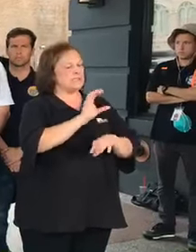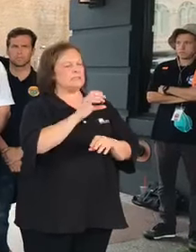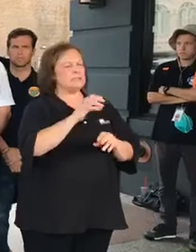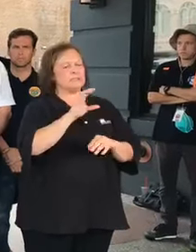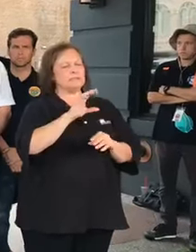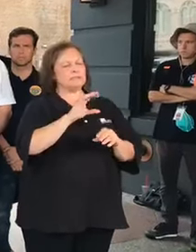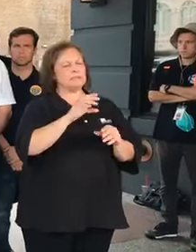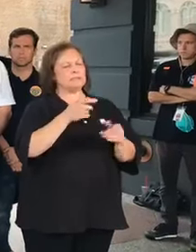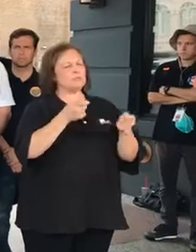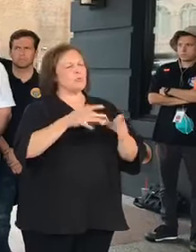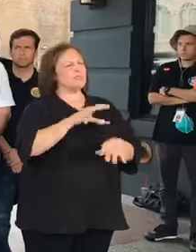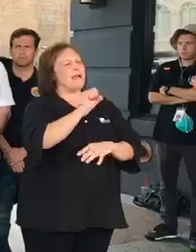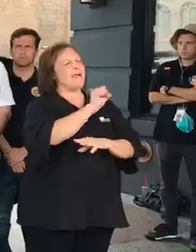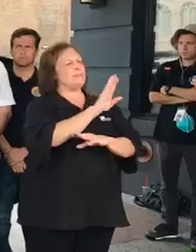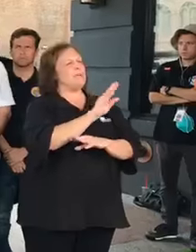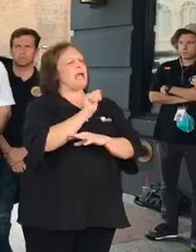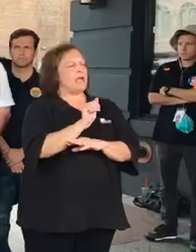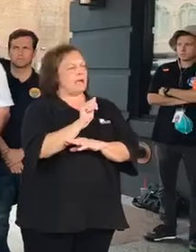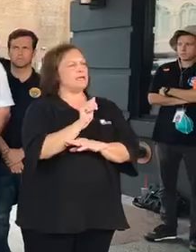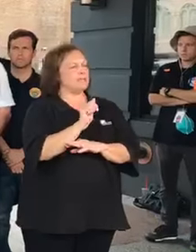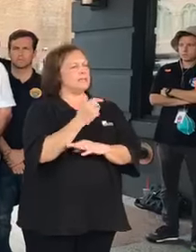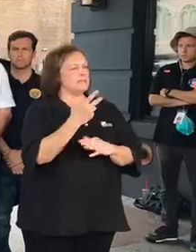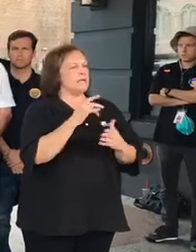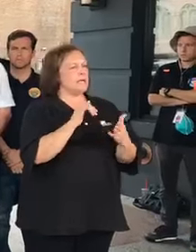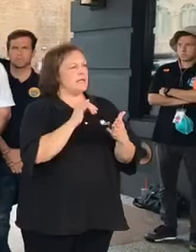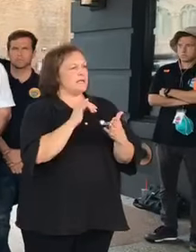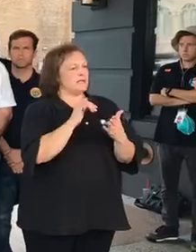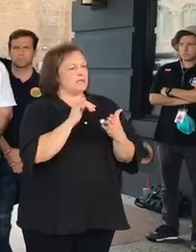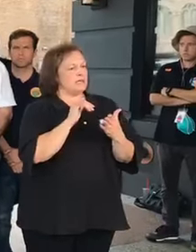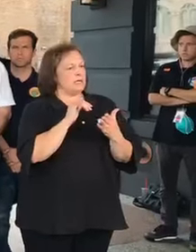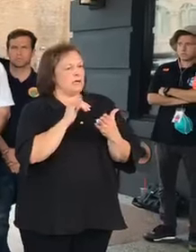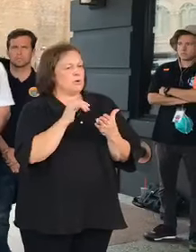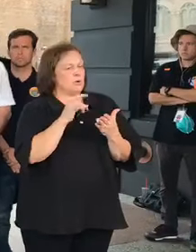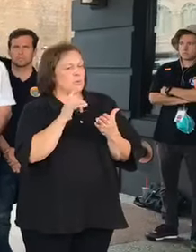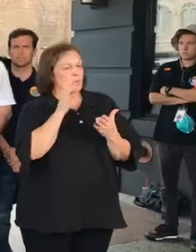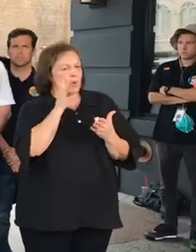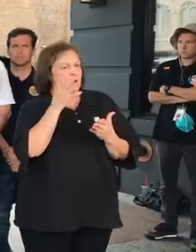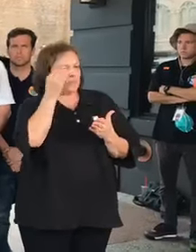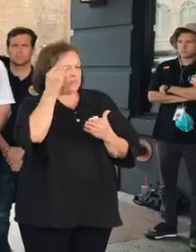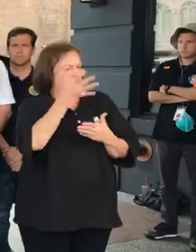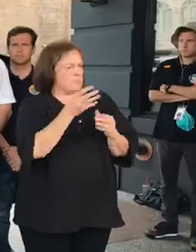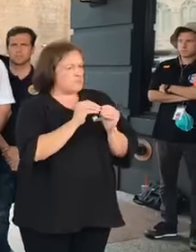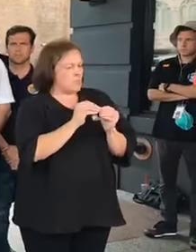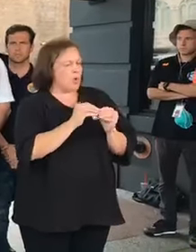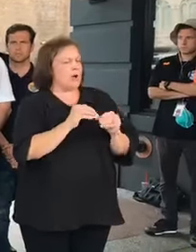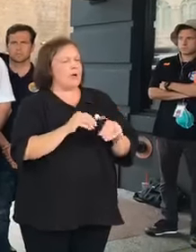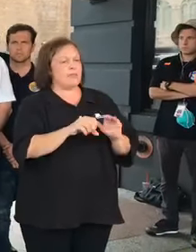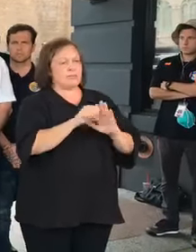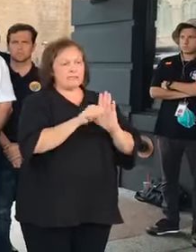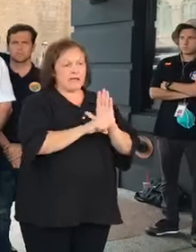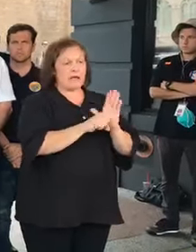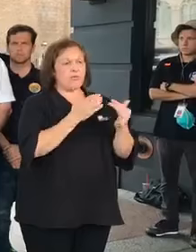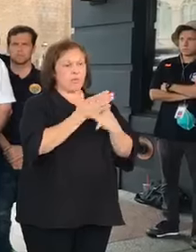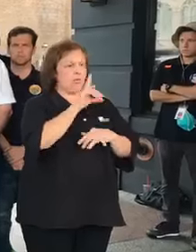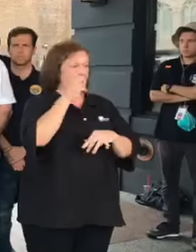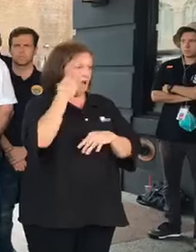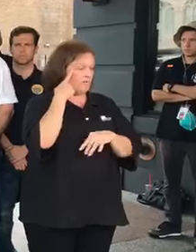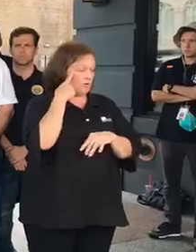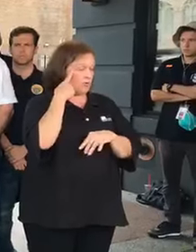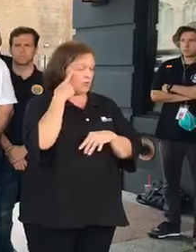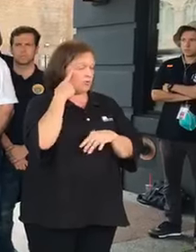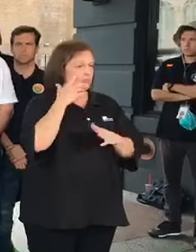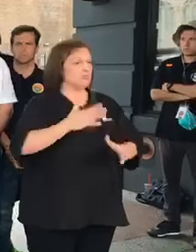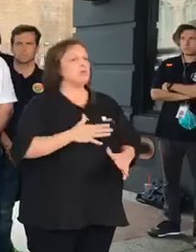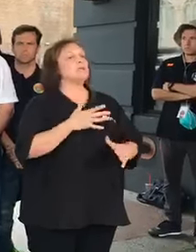assistance. That will be forthcoming in terms of what comes from that. But the state, through the governor, has